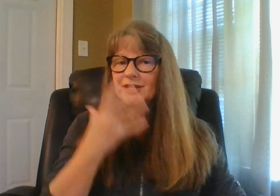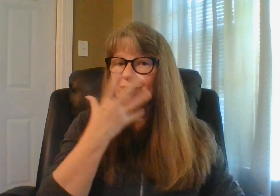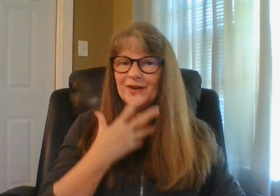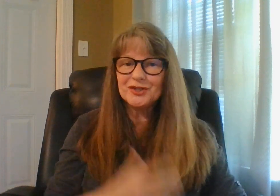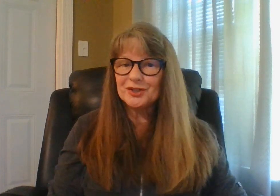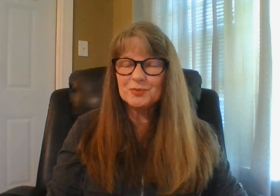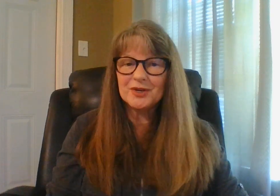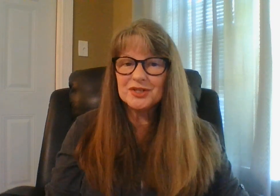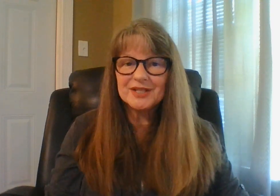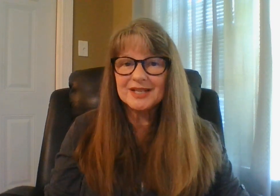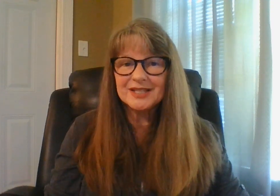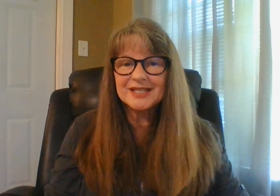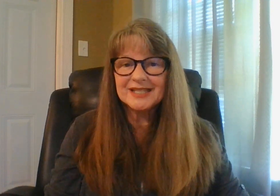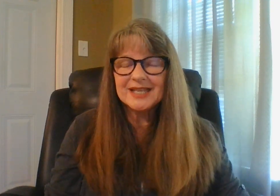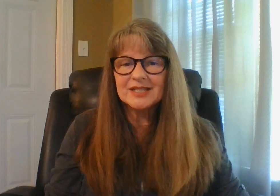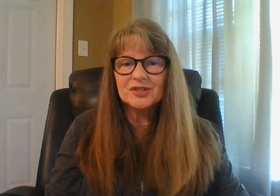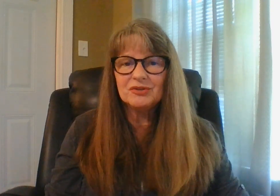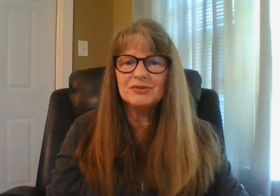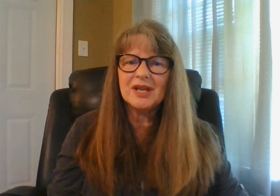your facial expressions says it to yourself,